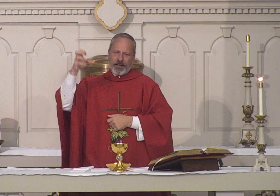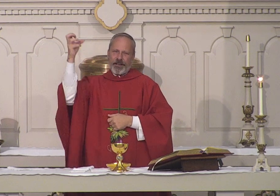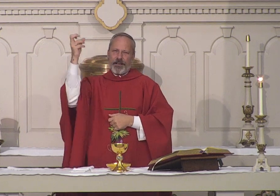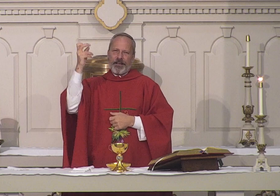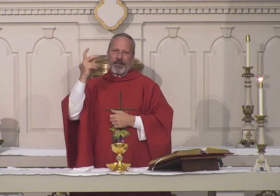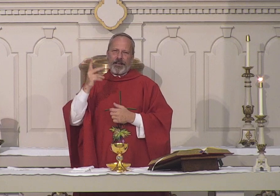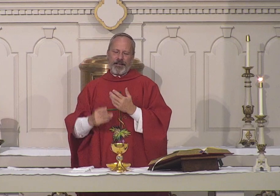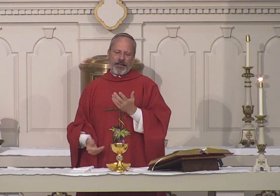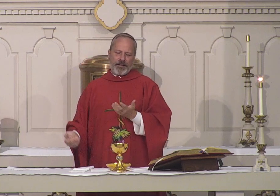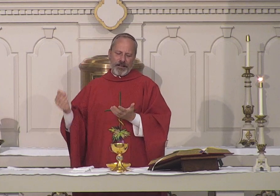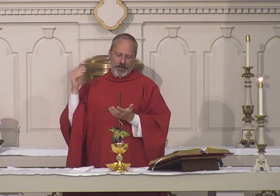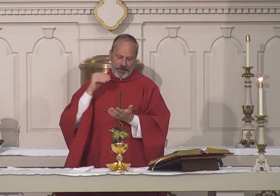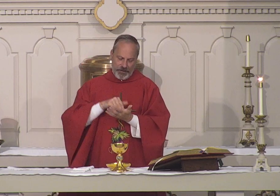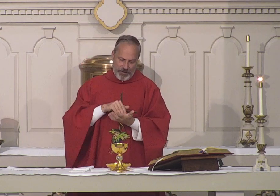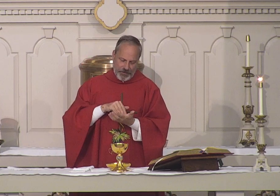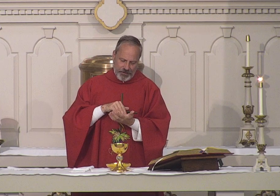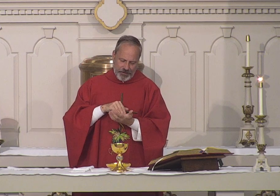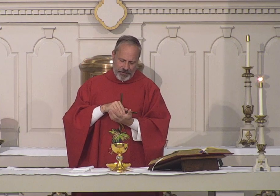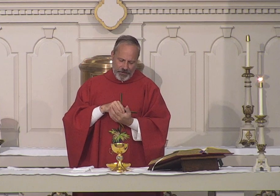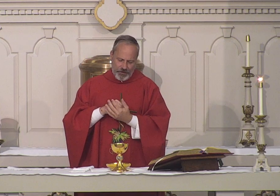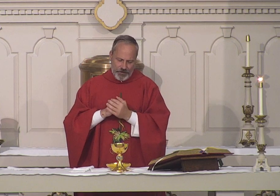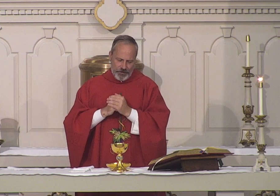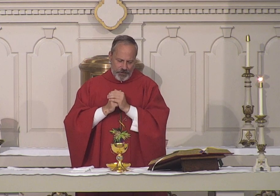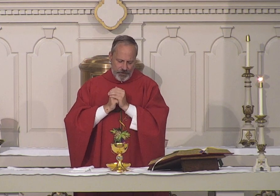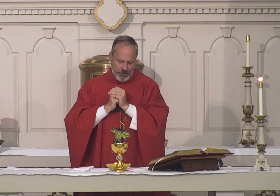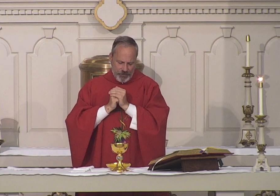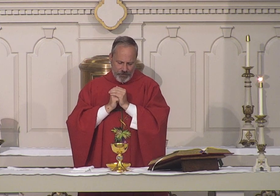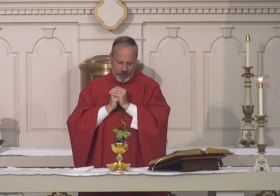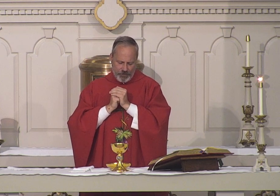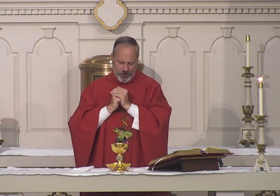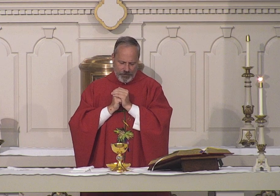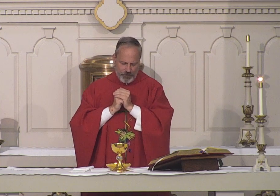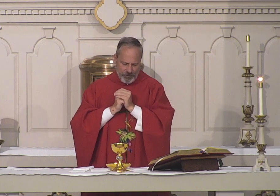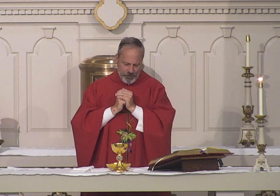our Savior, Jesus Christ.